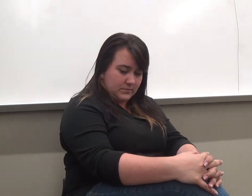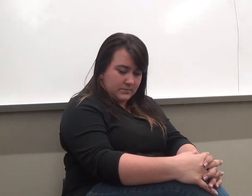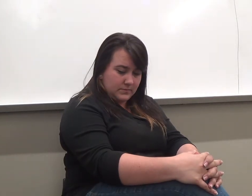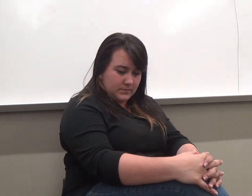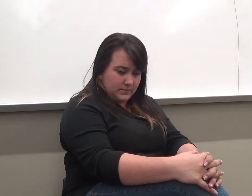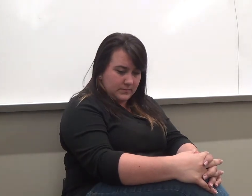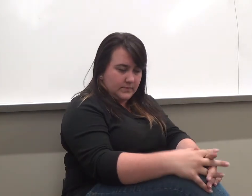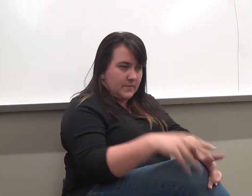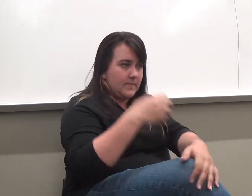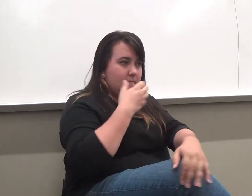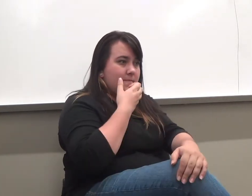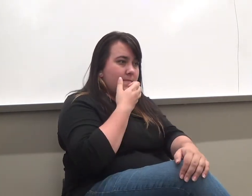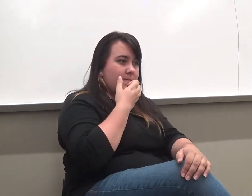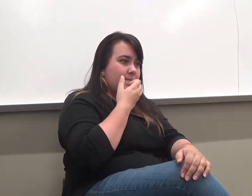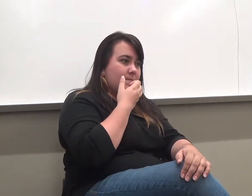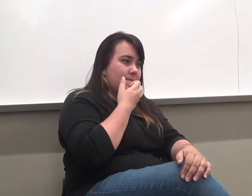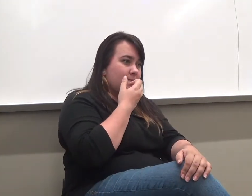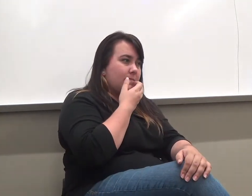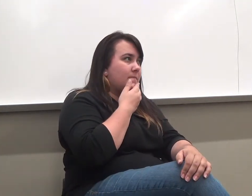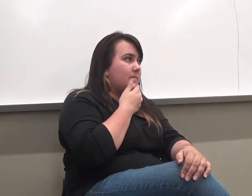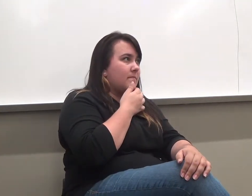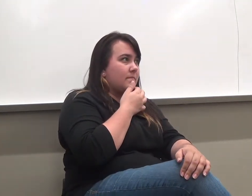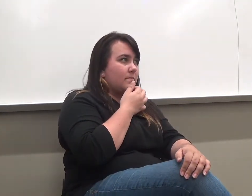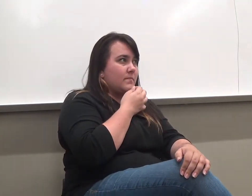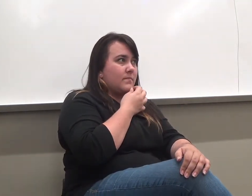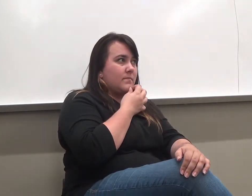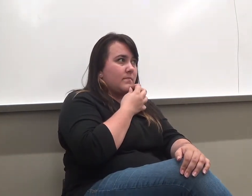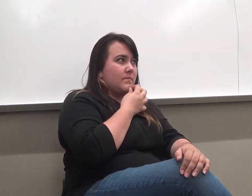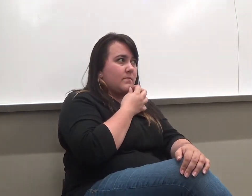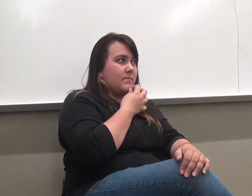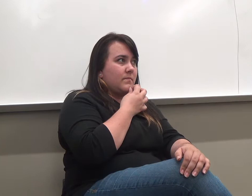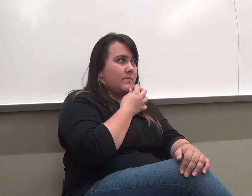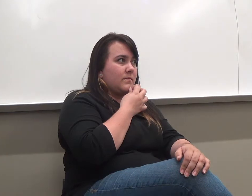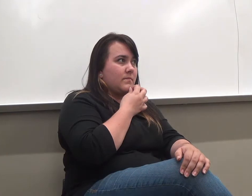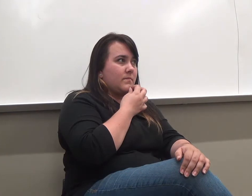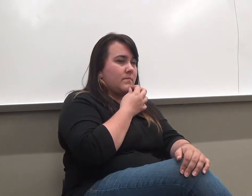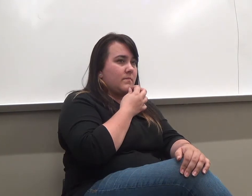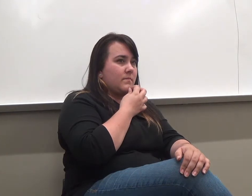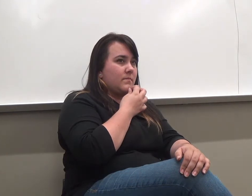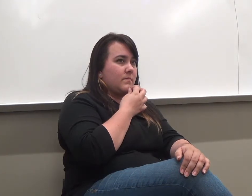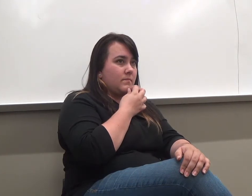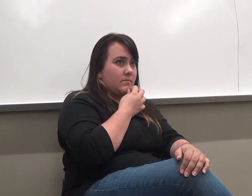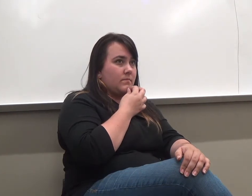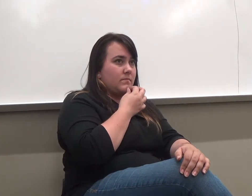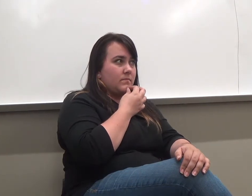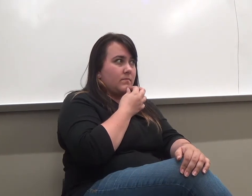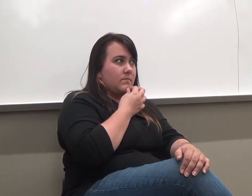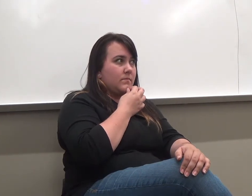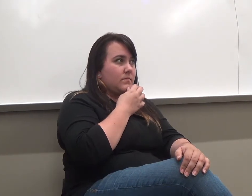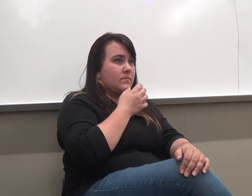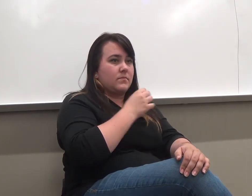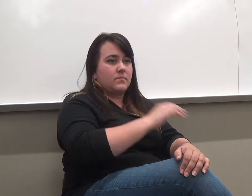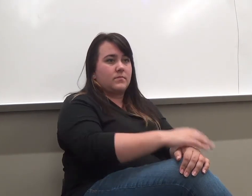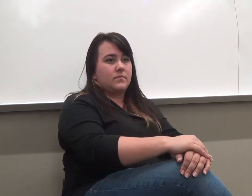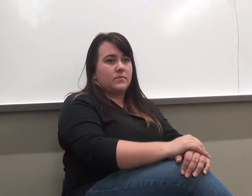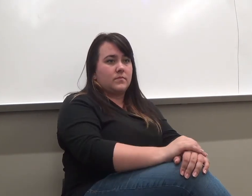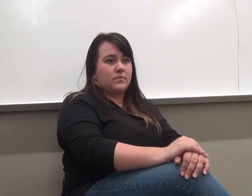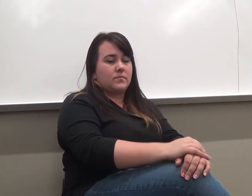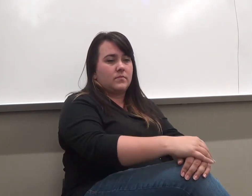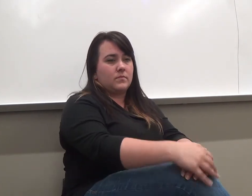Okay, so she uses the card, the dinner, the dessert, the gifts,